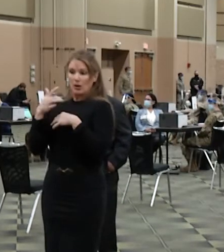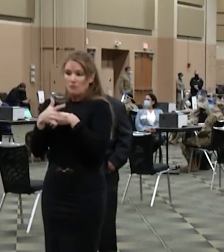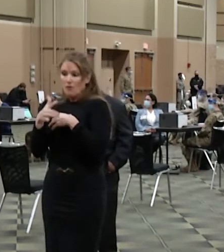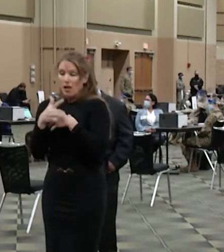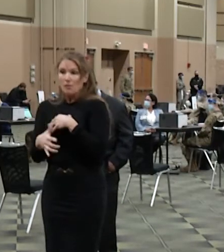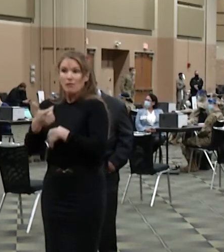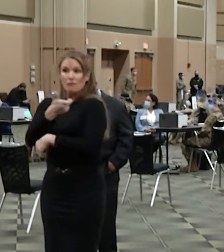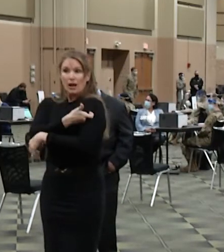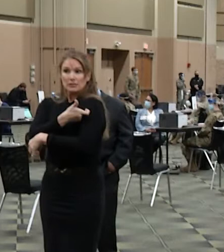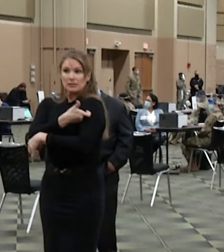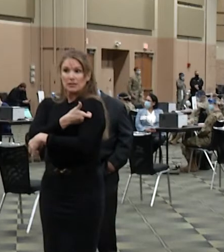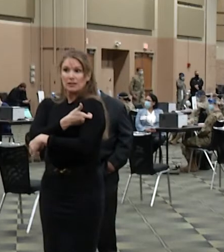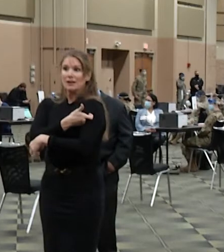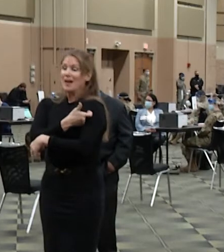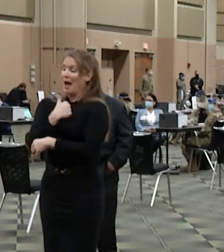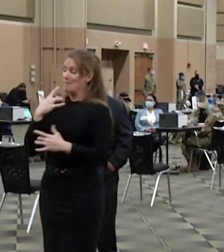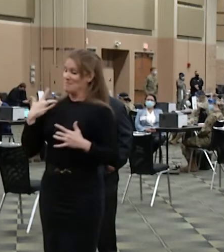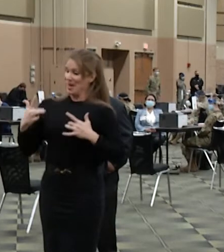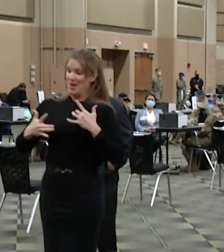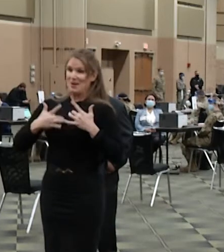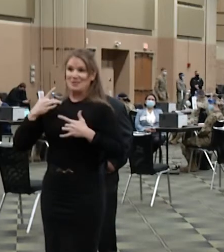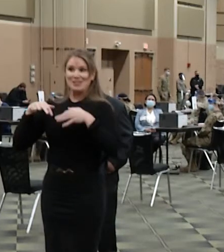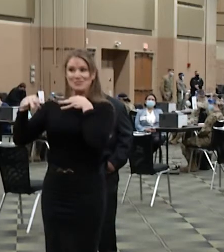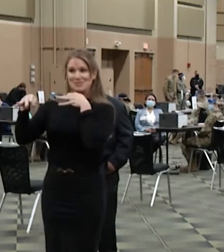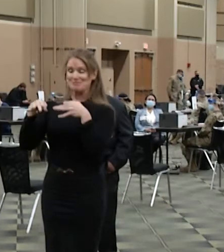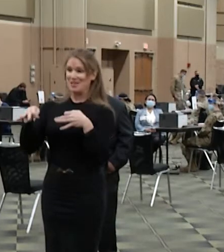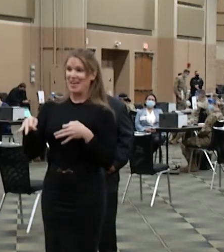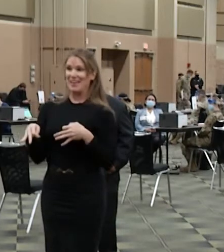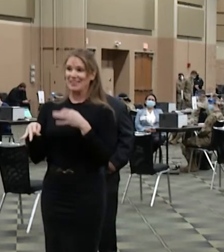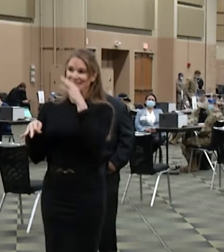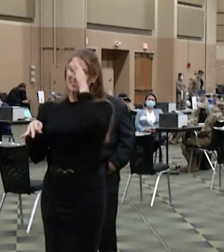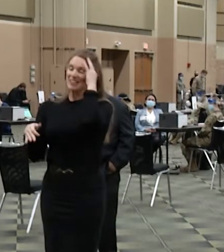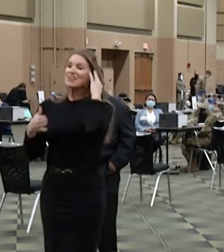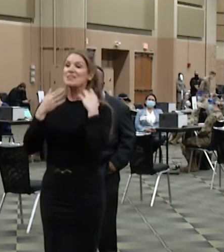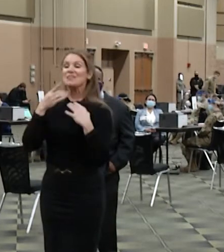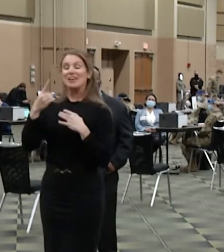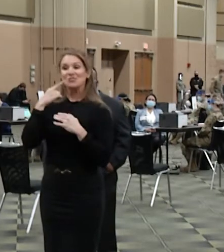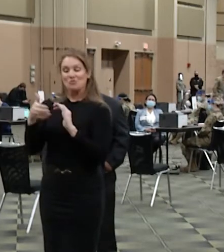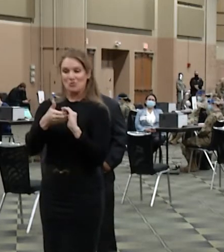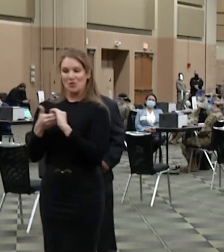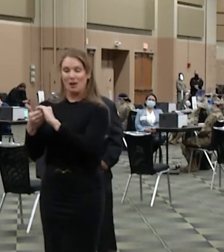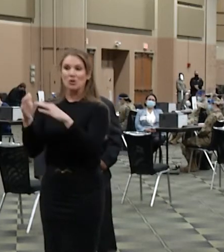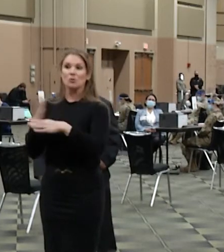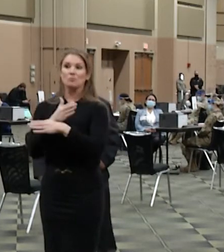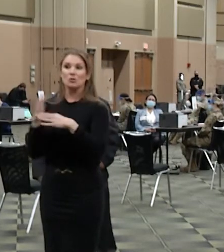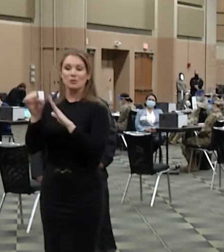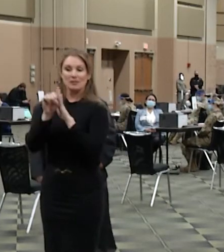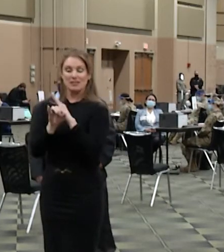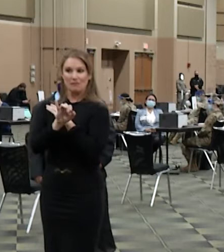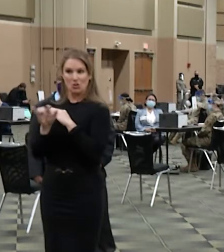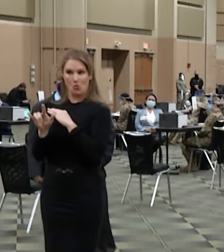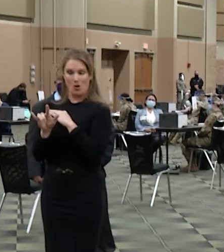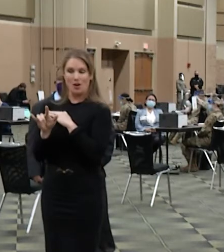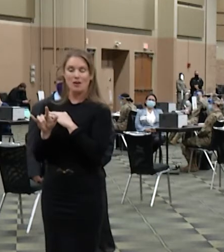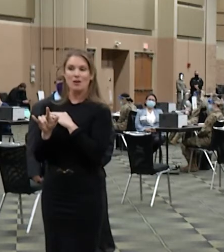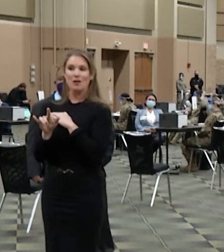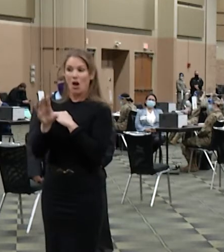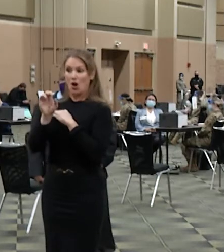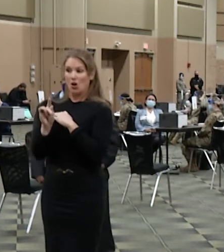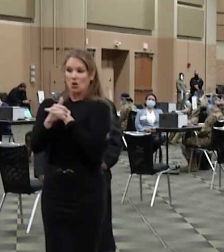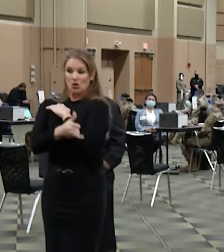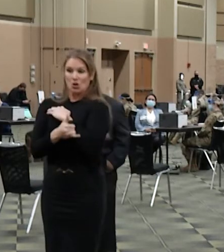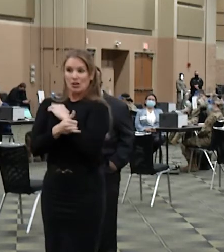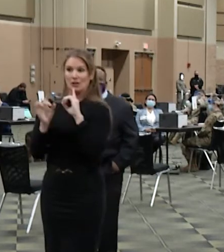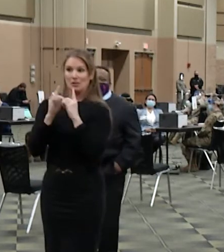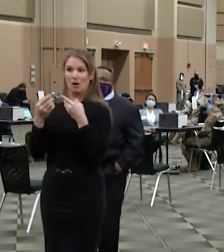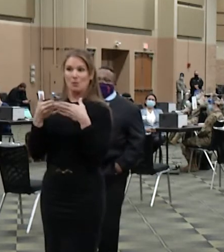availability of the vaccine, I am excited to exclaim that thanks to the collaboration between the state of Illinois, Cook County